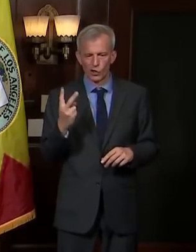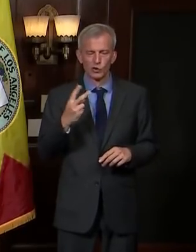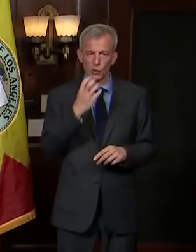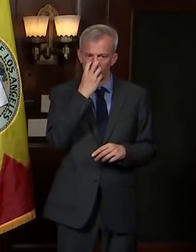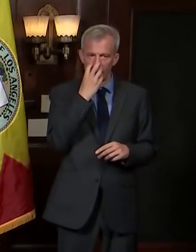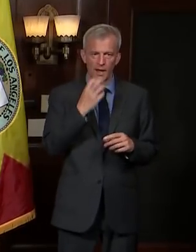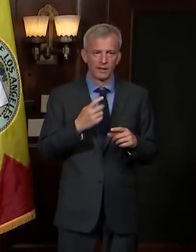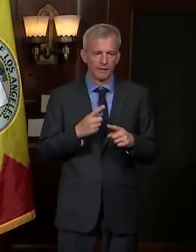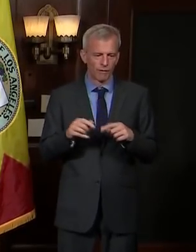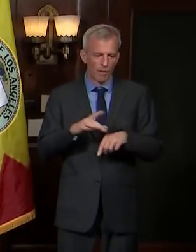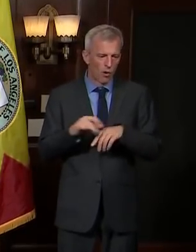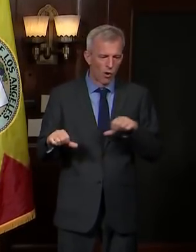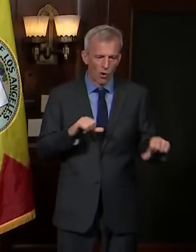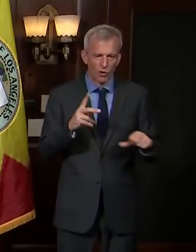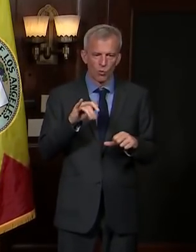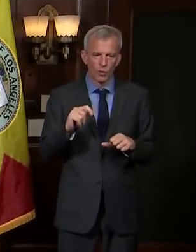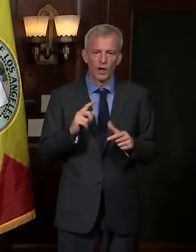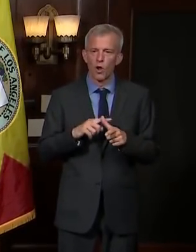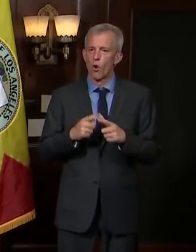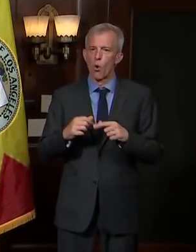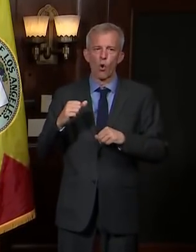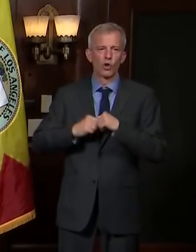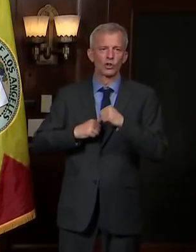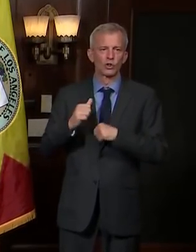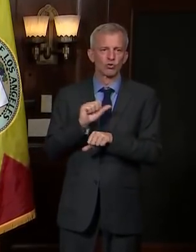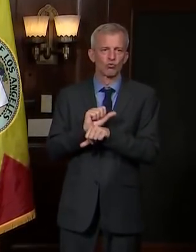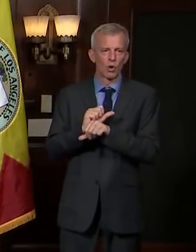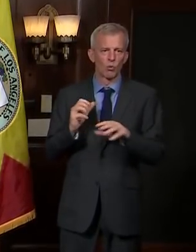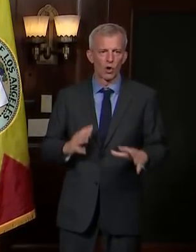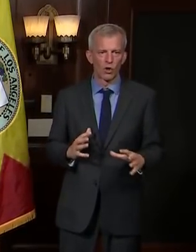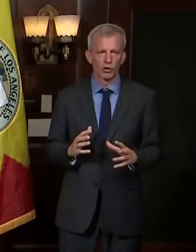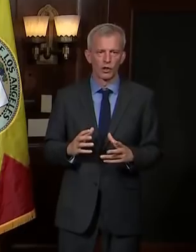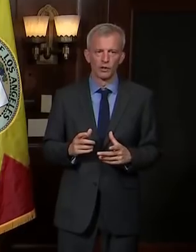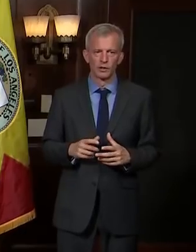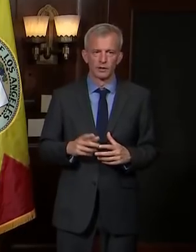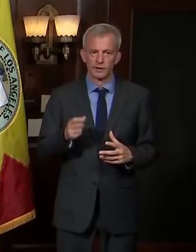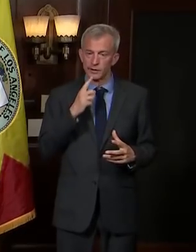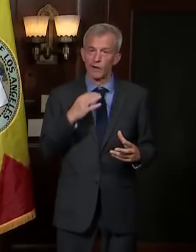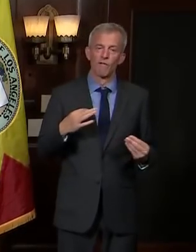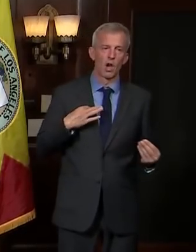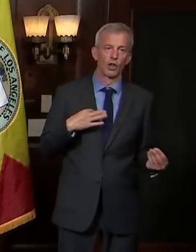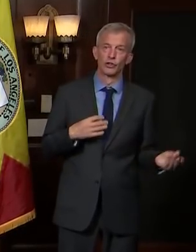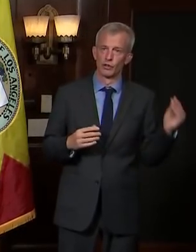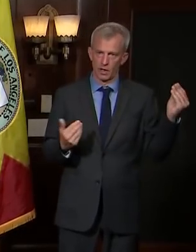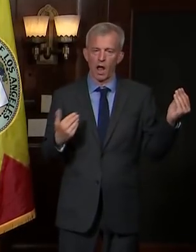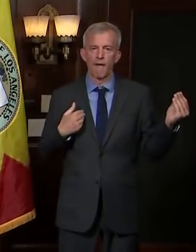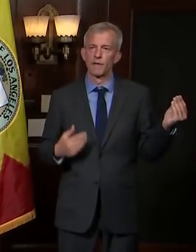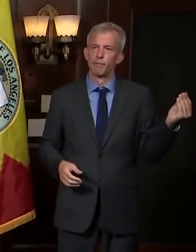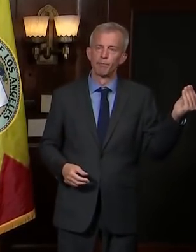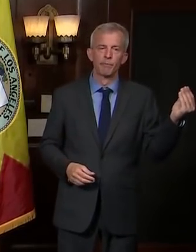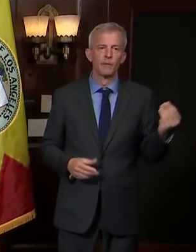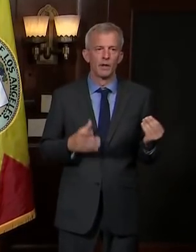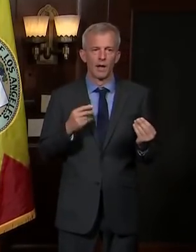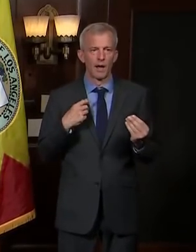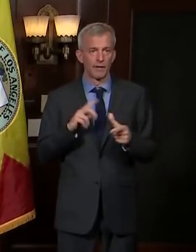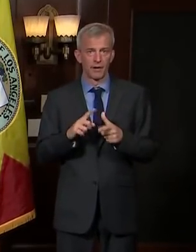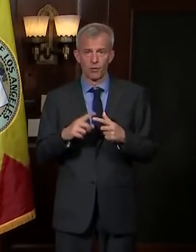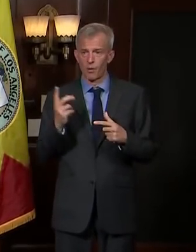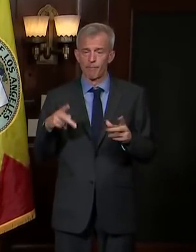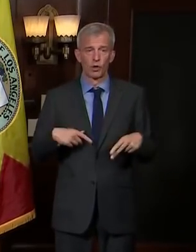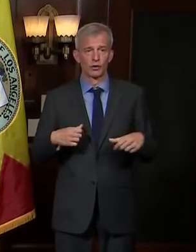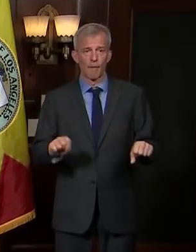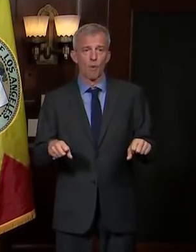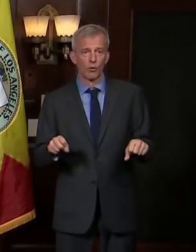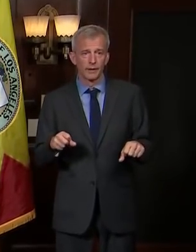construction workers who don't need the 100 that they have are saying, I've got them, and a motorcyclist is going across town, picking them